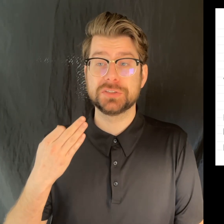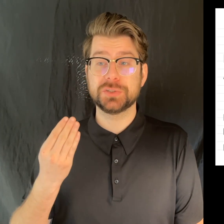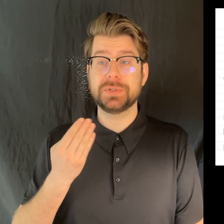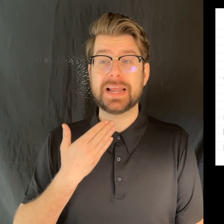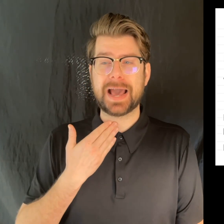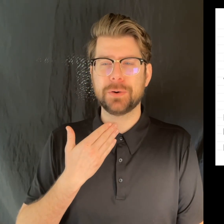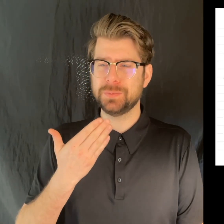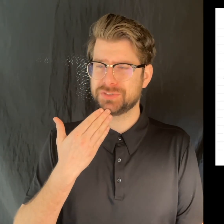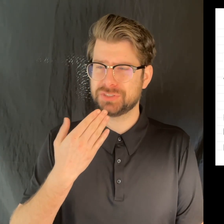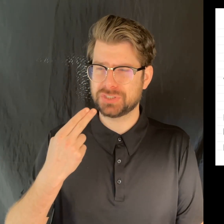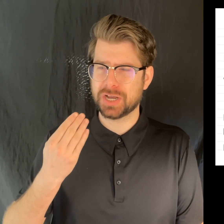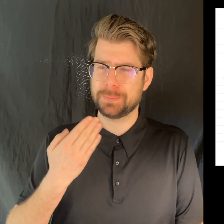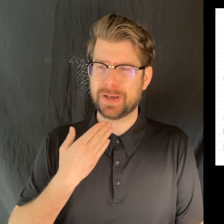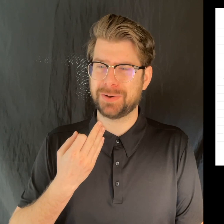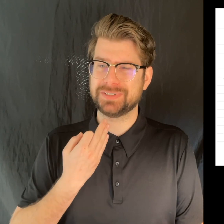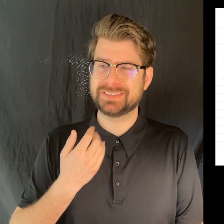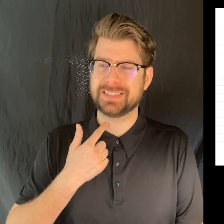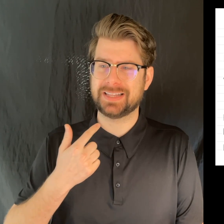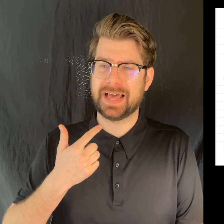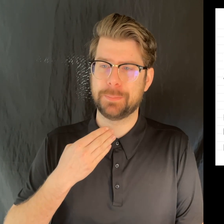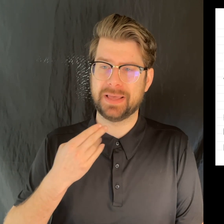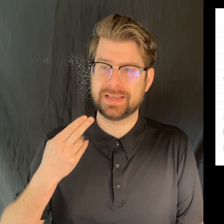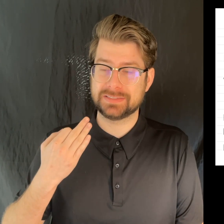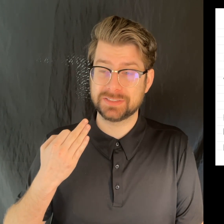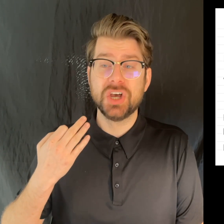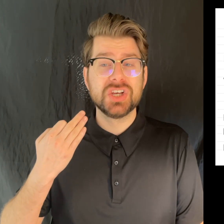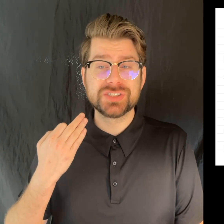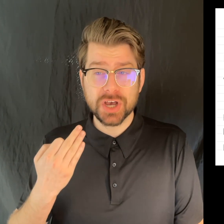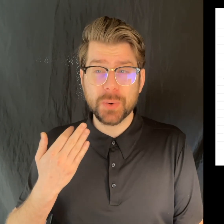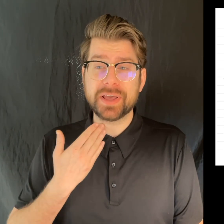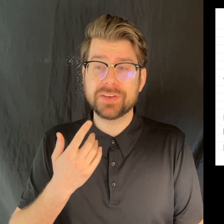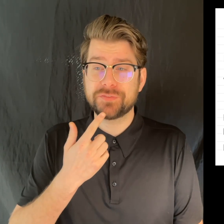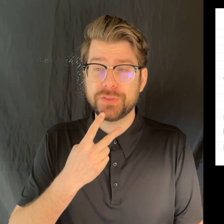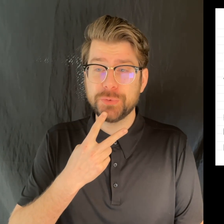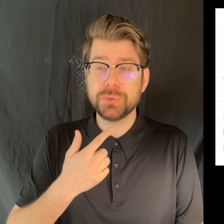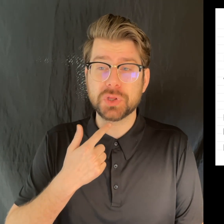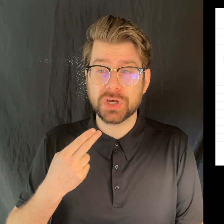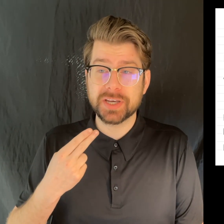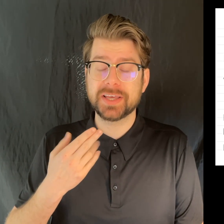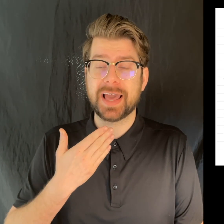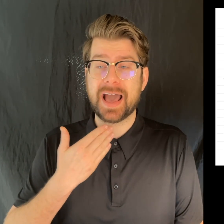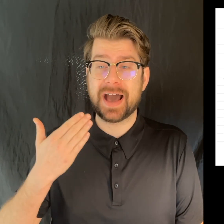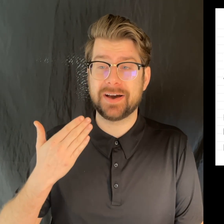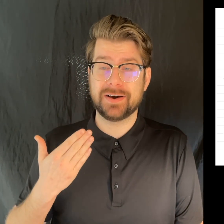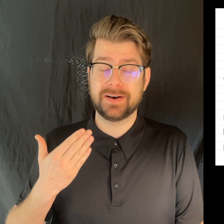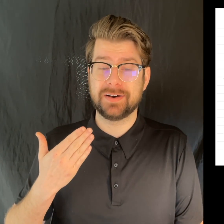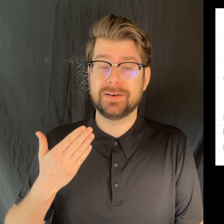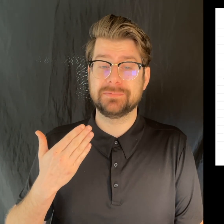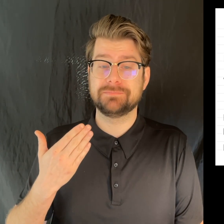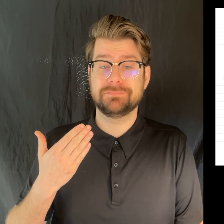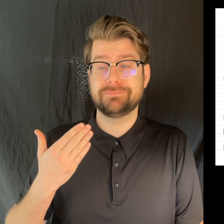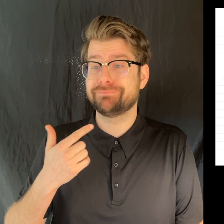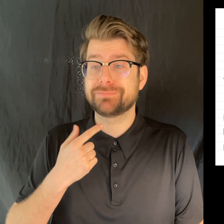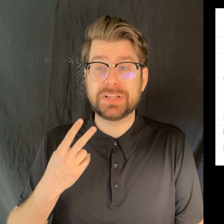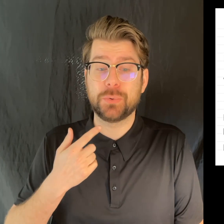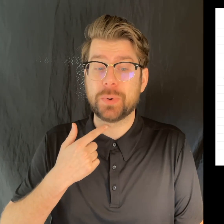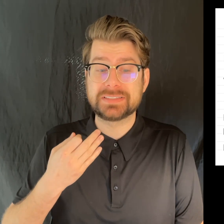So now to talk about syllabics. So if you look at a